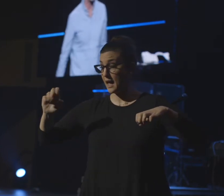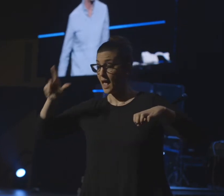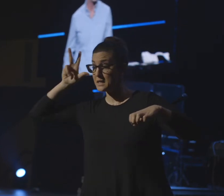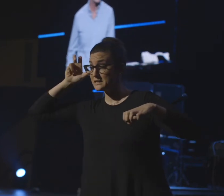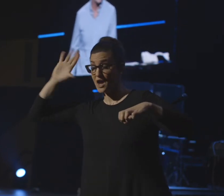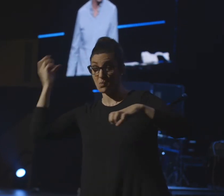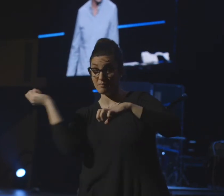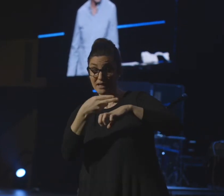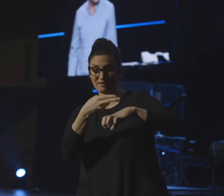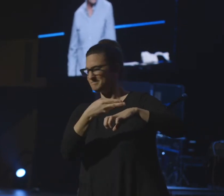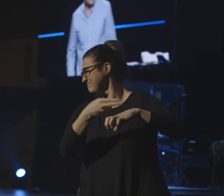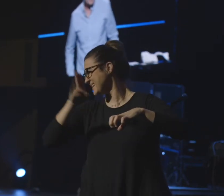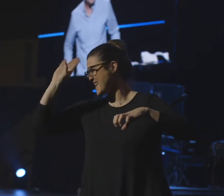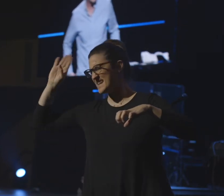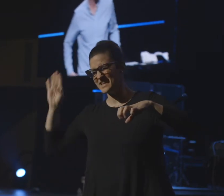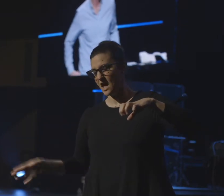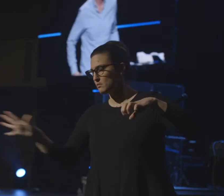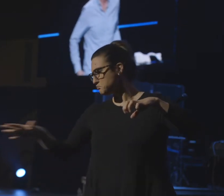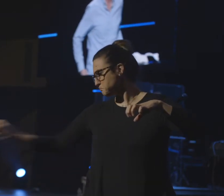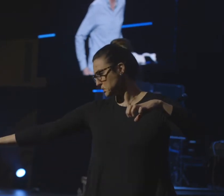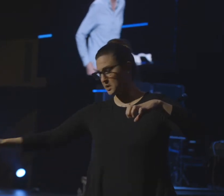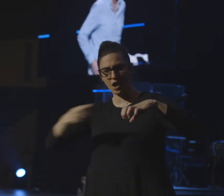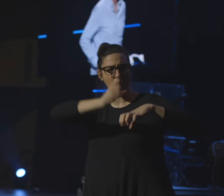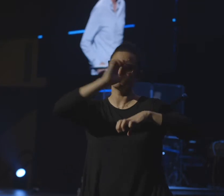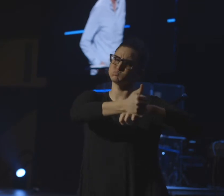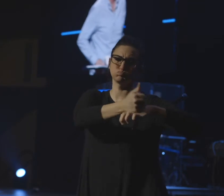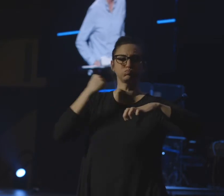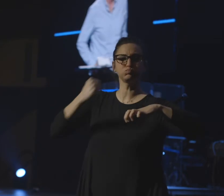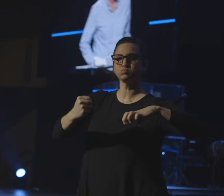opening chapter of Peter and Mark. But, of course, we know